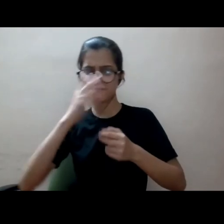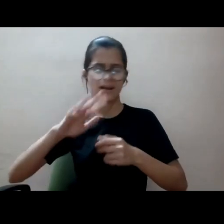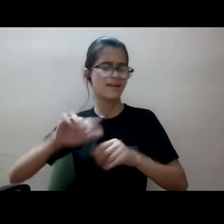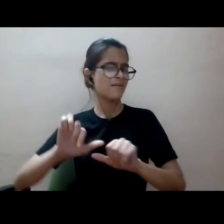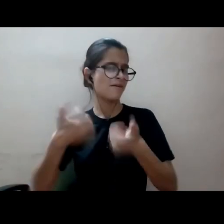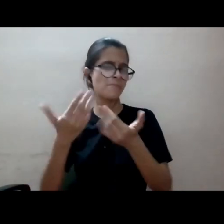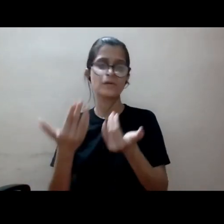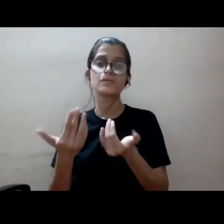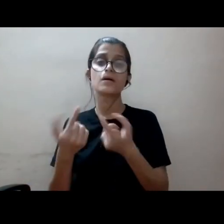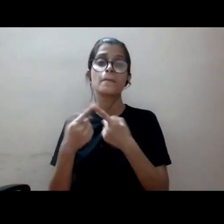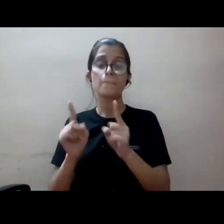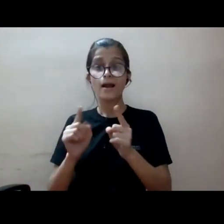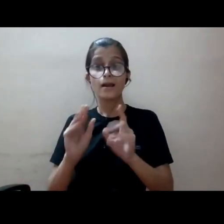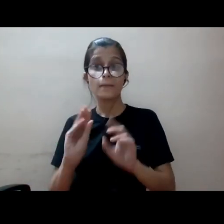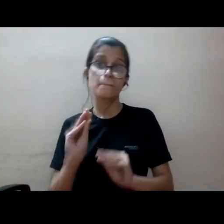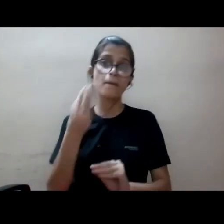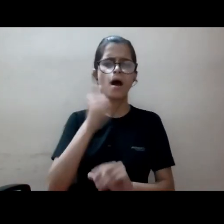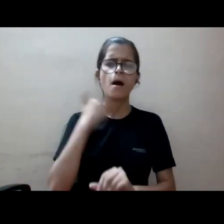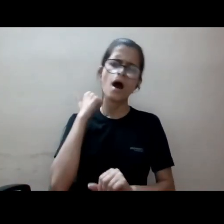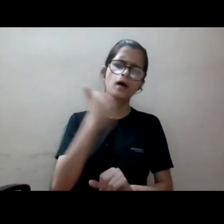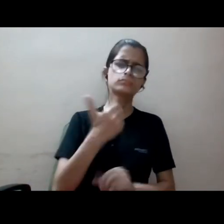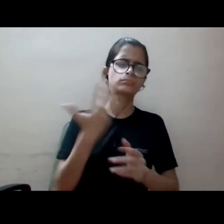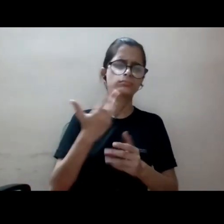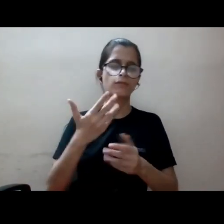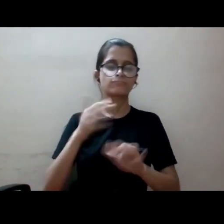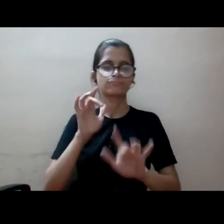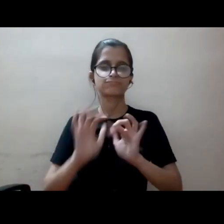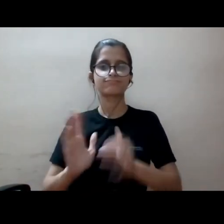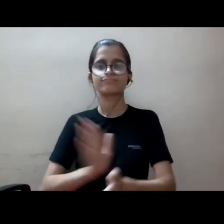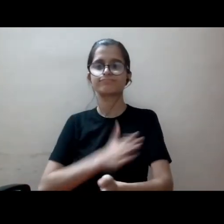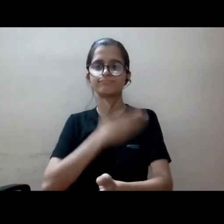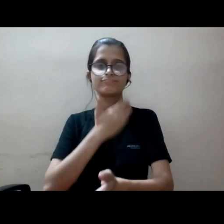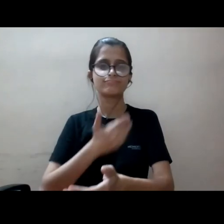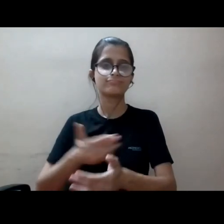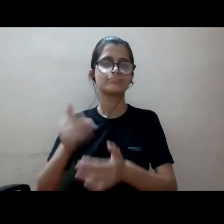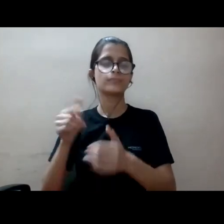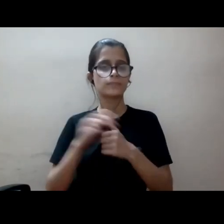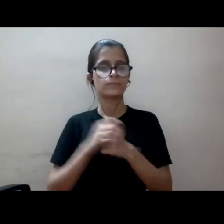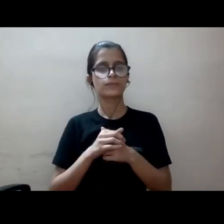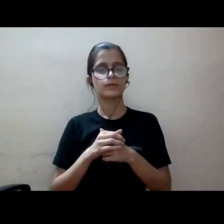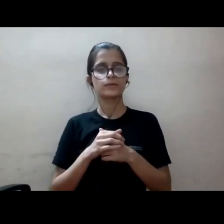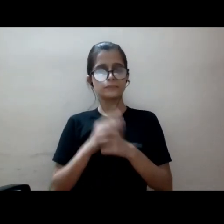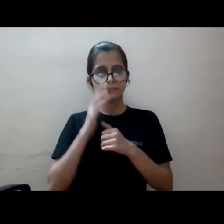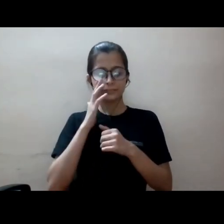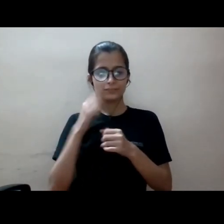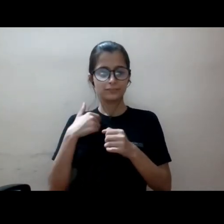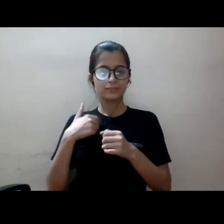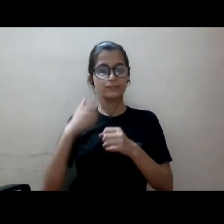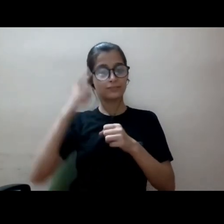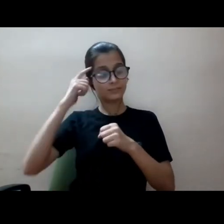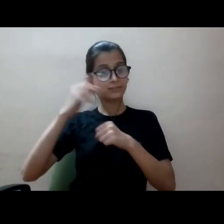right? So you're right. We don't want to get trapped into a very narrow picture of what we can do and who we can be.